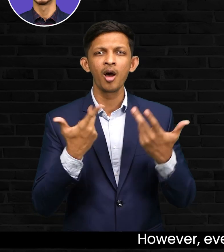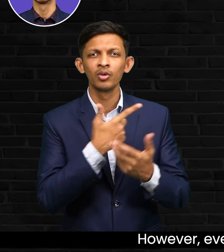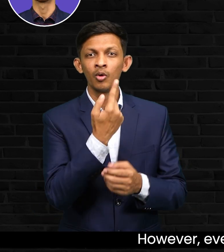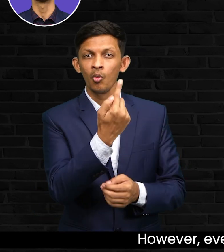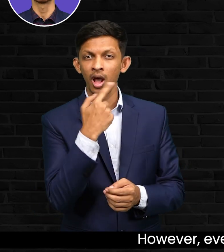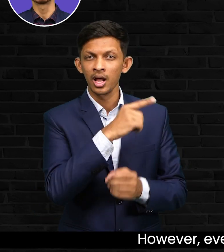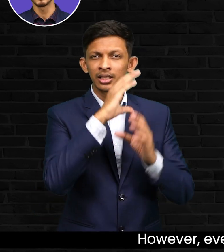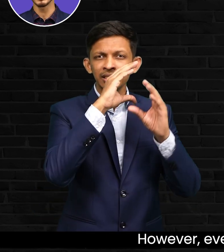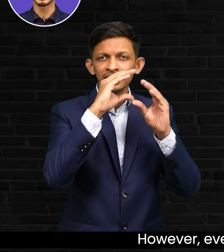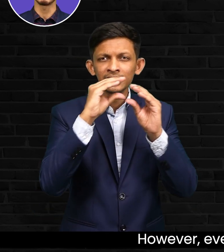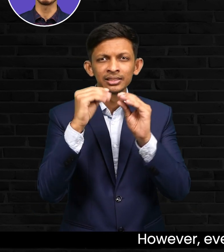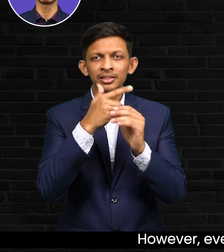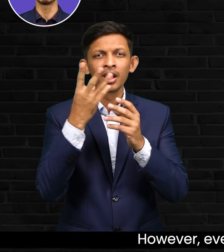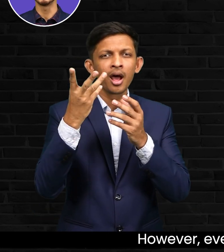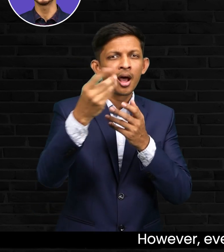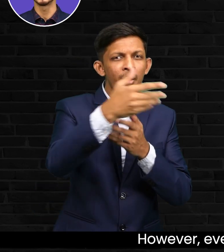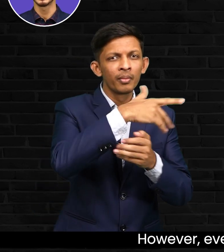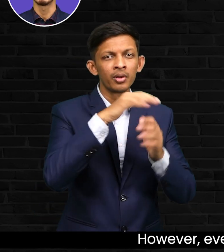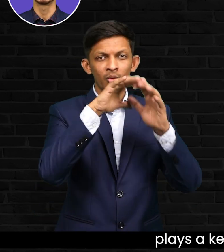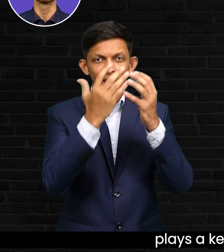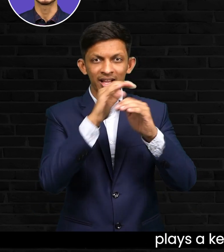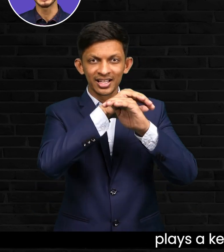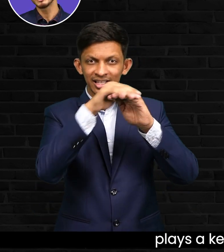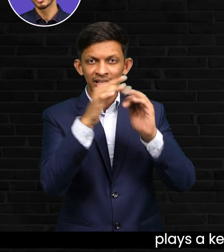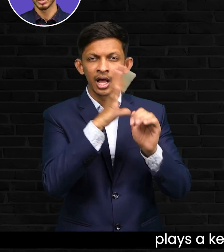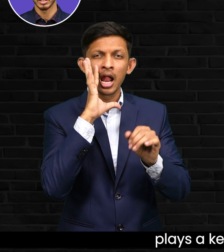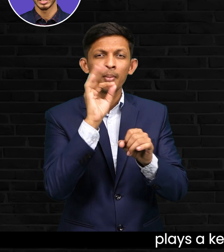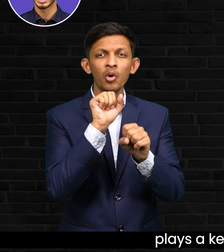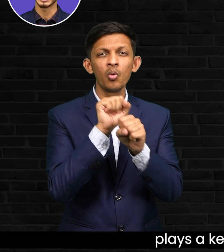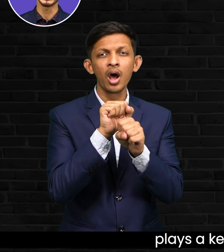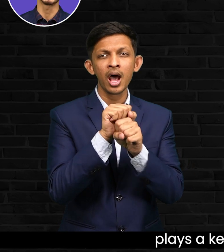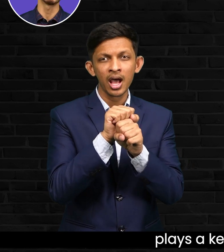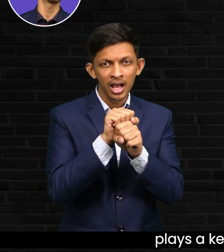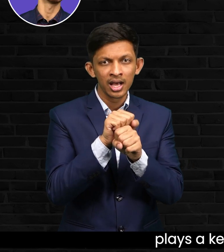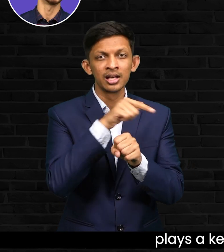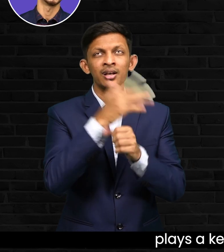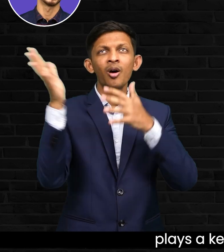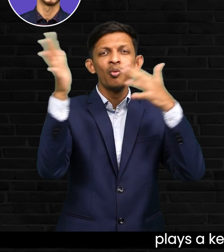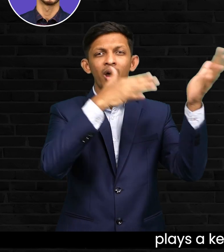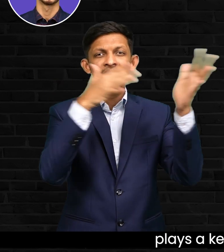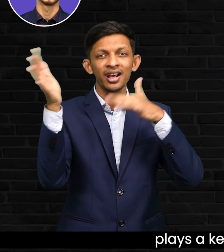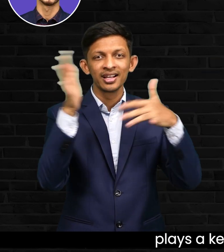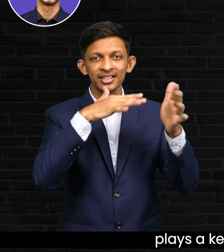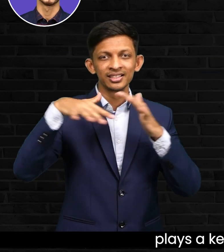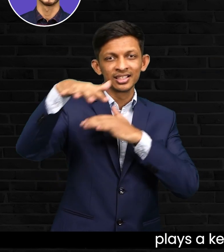However, even a small amount of ozone plays a key role in the atmosphere.